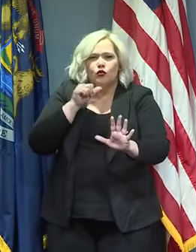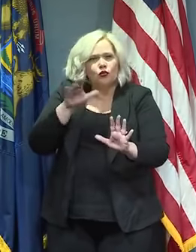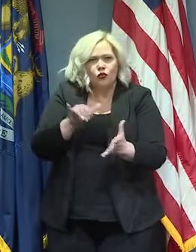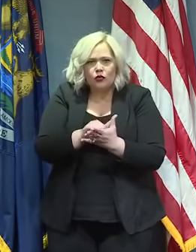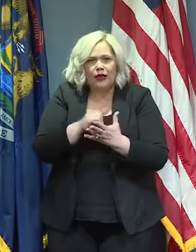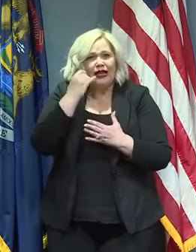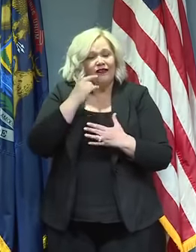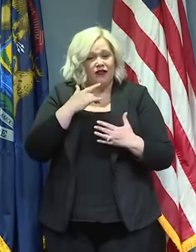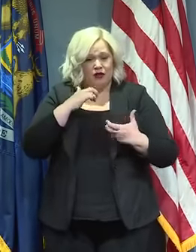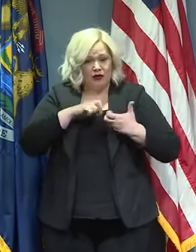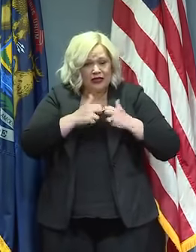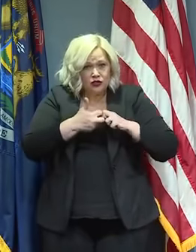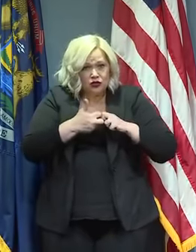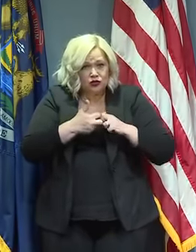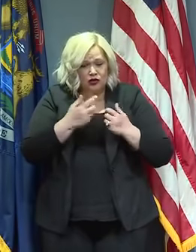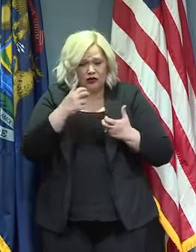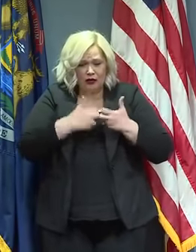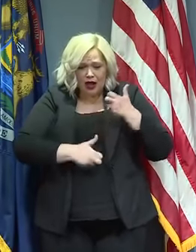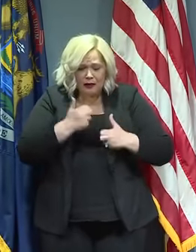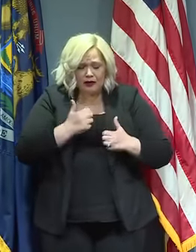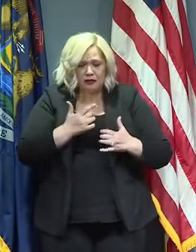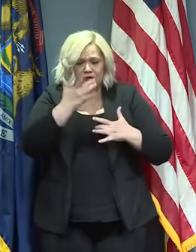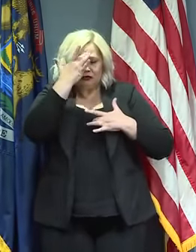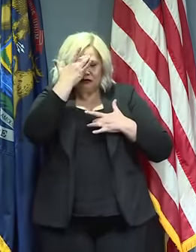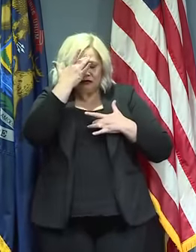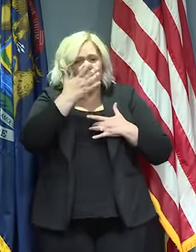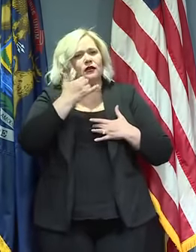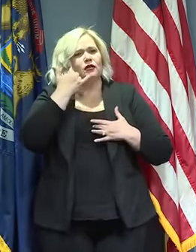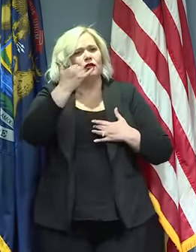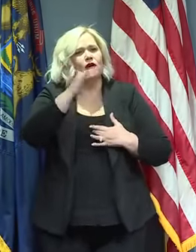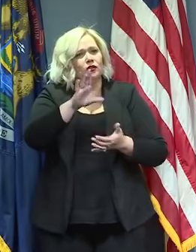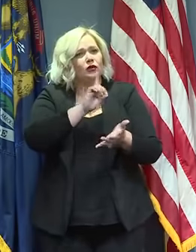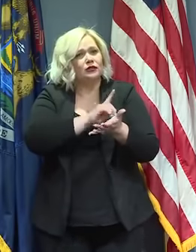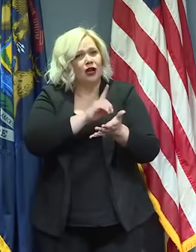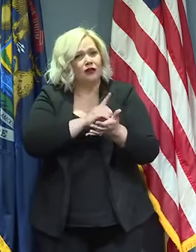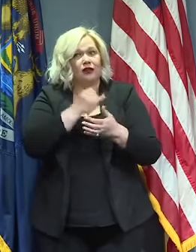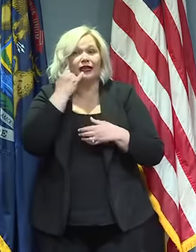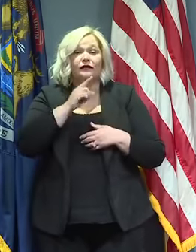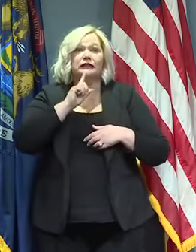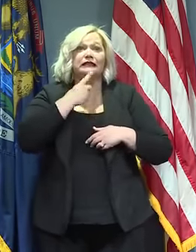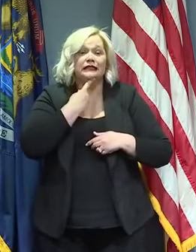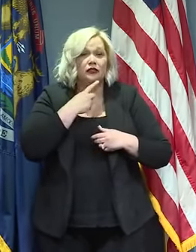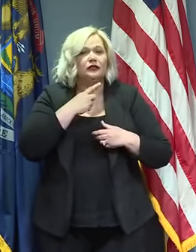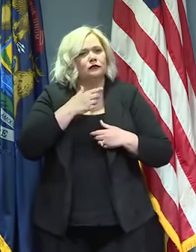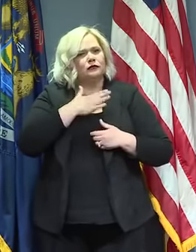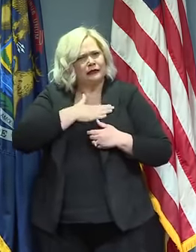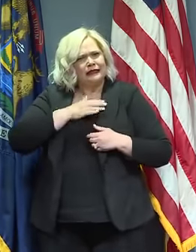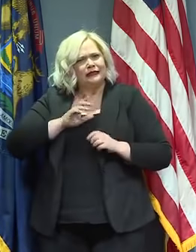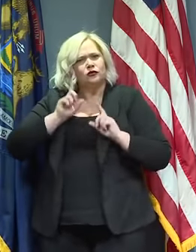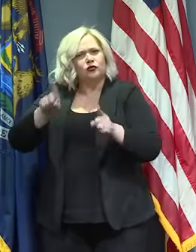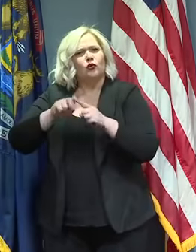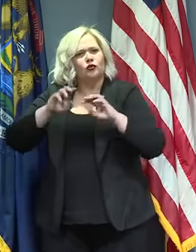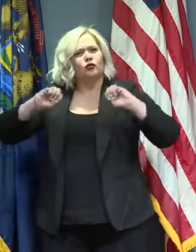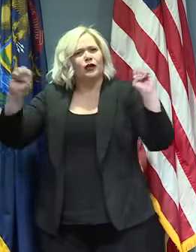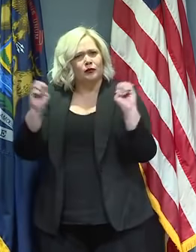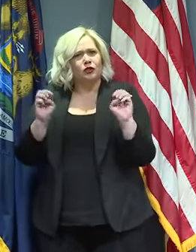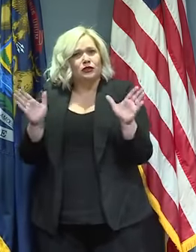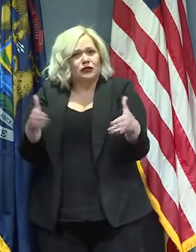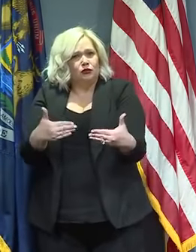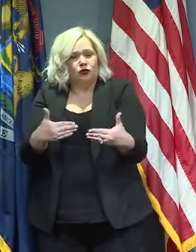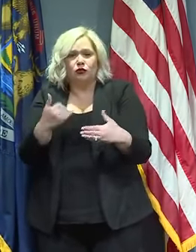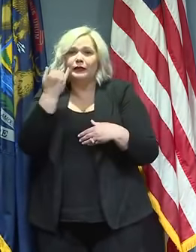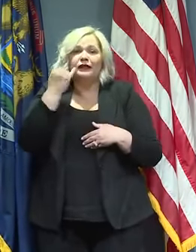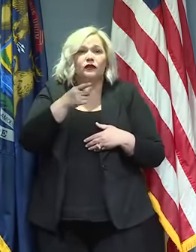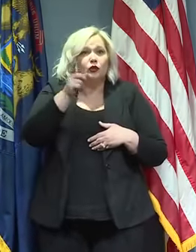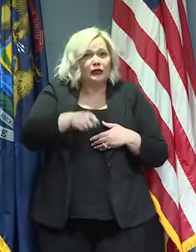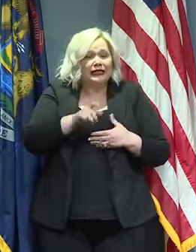And if you think you're having a medical emergency, please seek out emergency care. We really don't want people putting off necessary medical